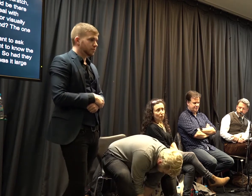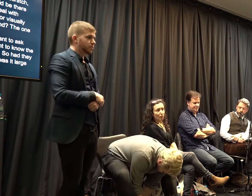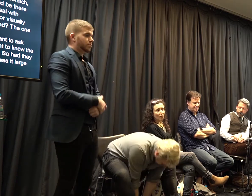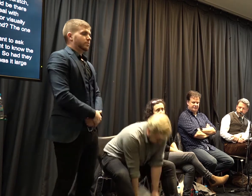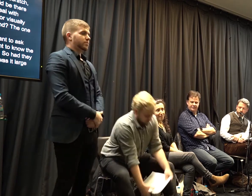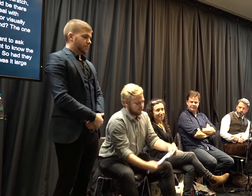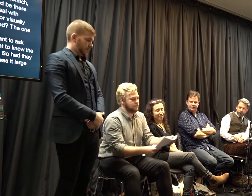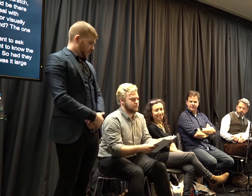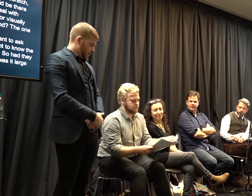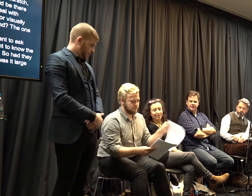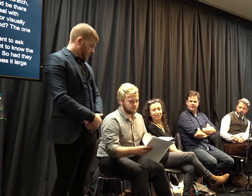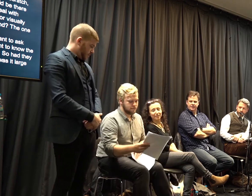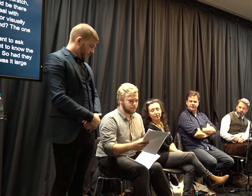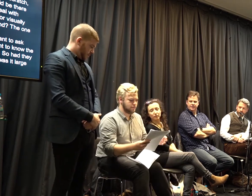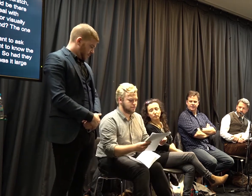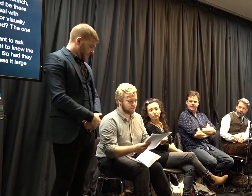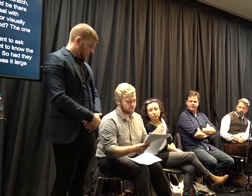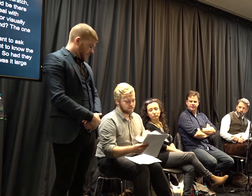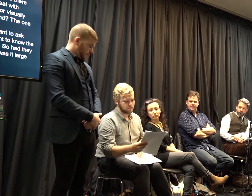I'll get my papers together.